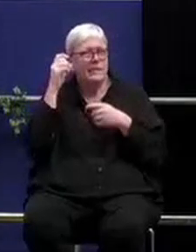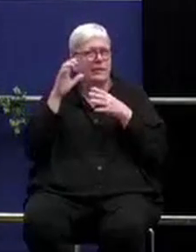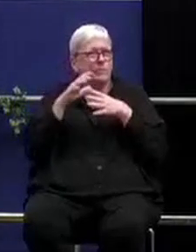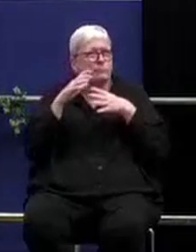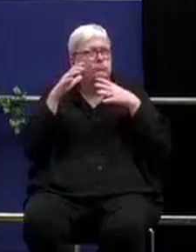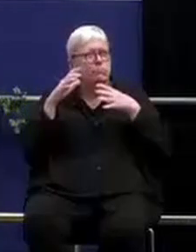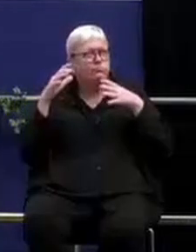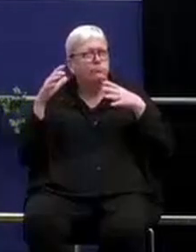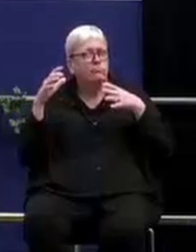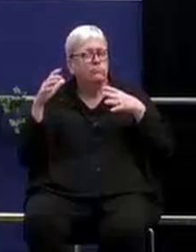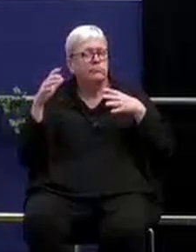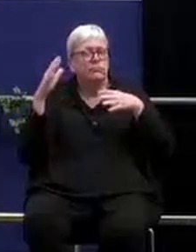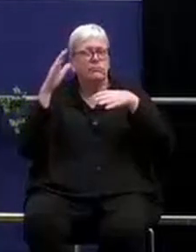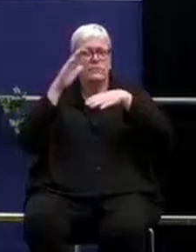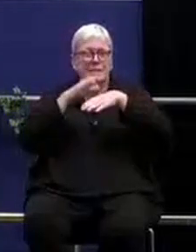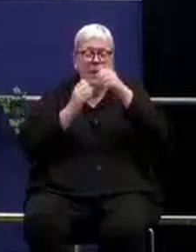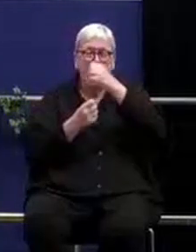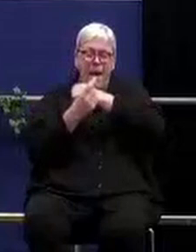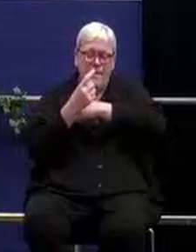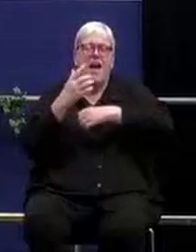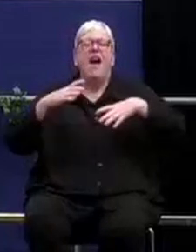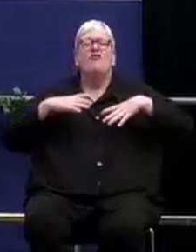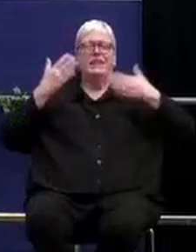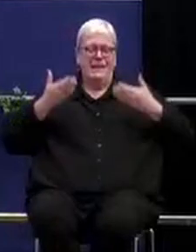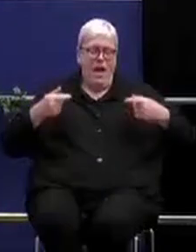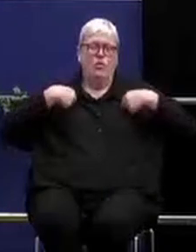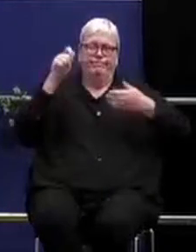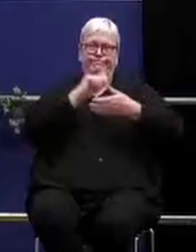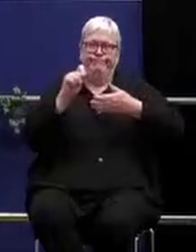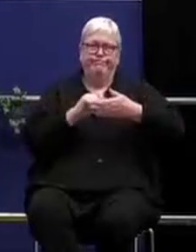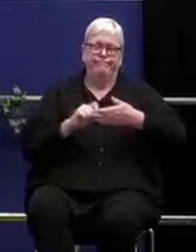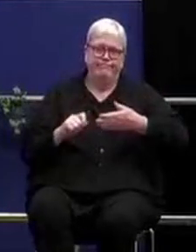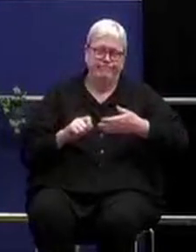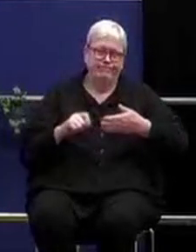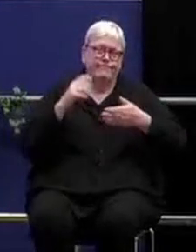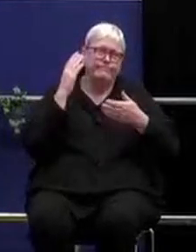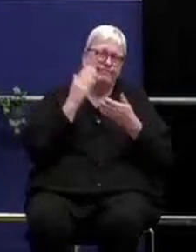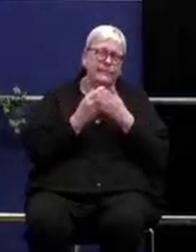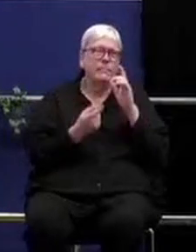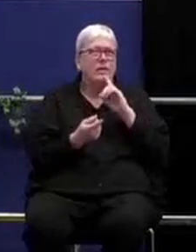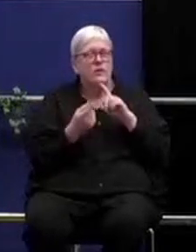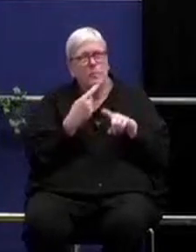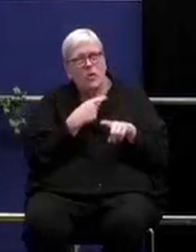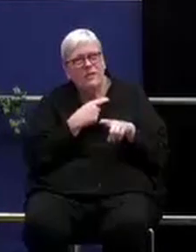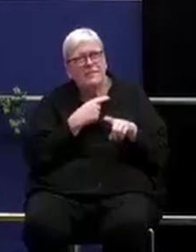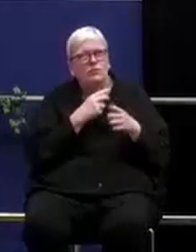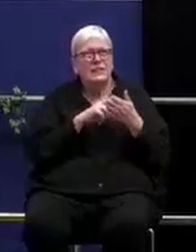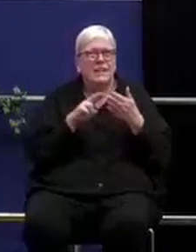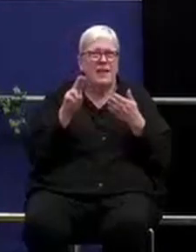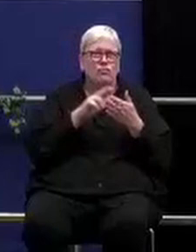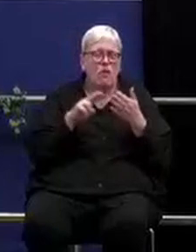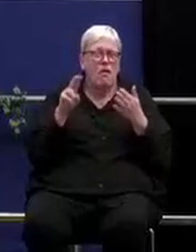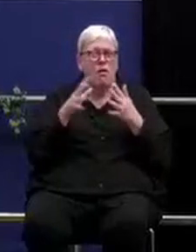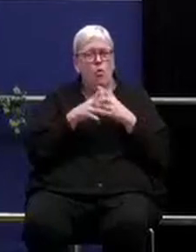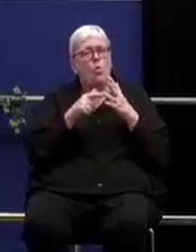moment when I'm like, okay, I'm ready to see what this voice looks like. Wolfe's voice is very natural, other voices less so, and I had to kind of go back